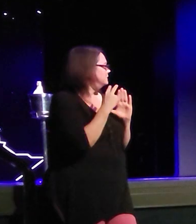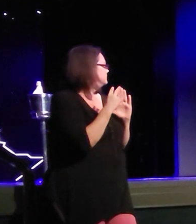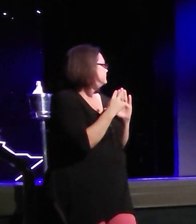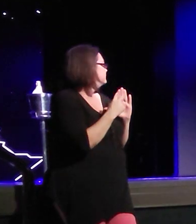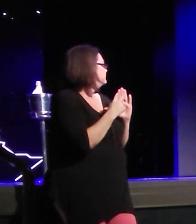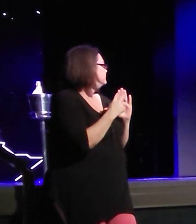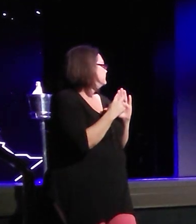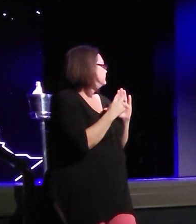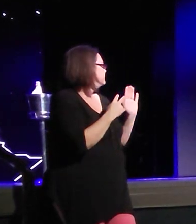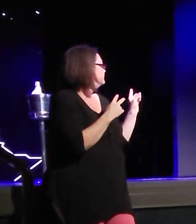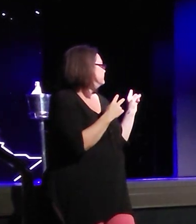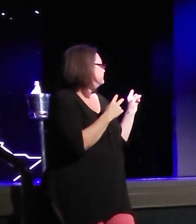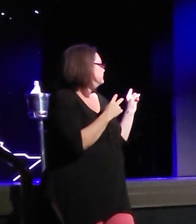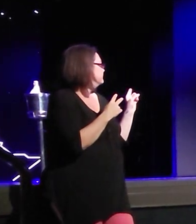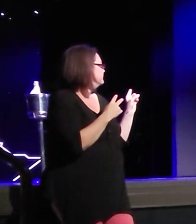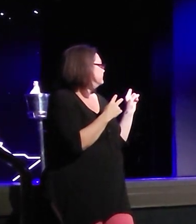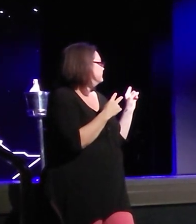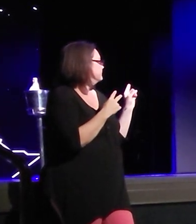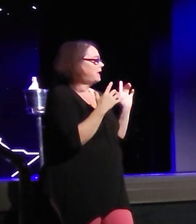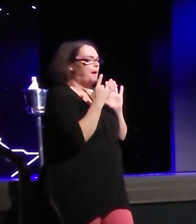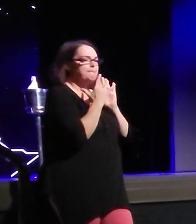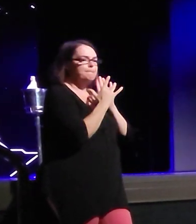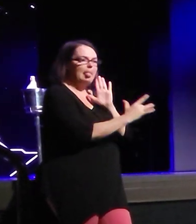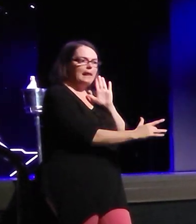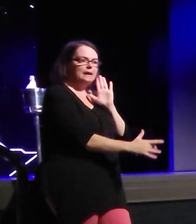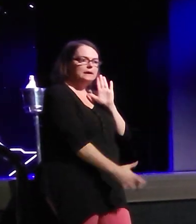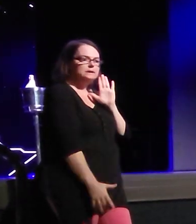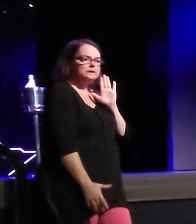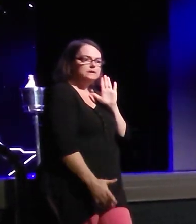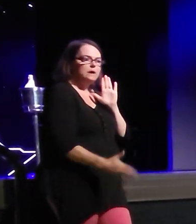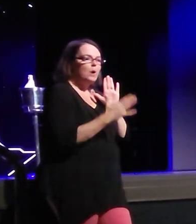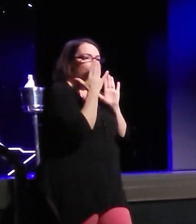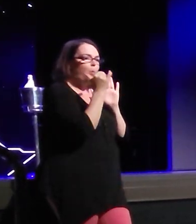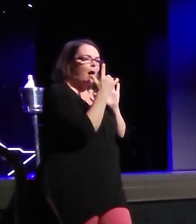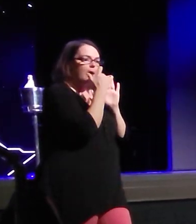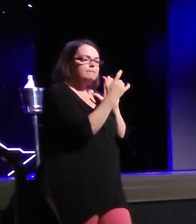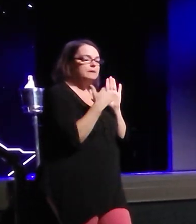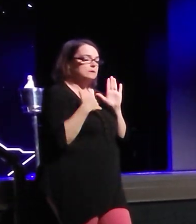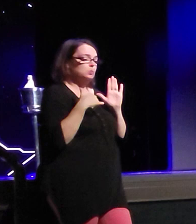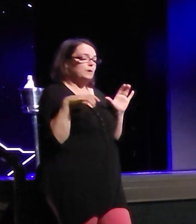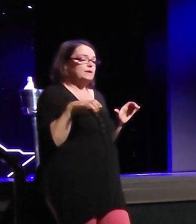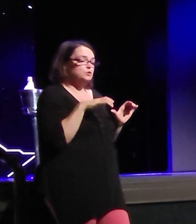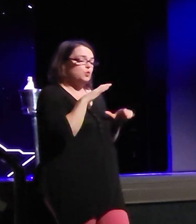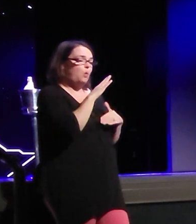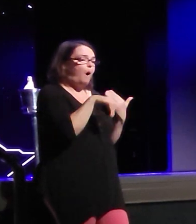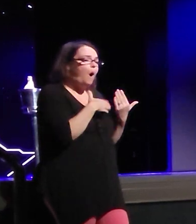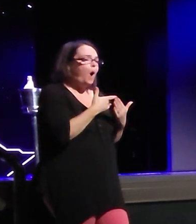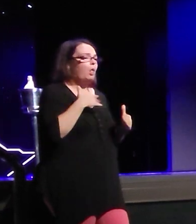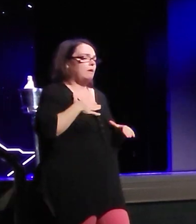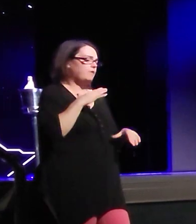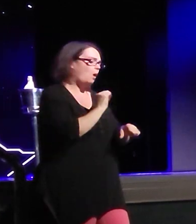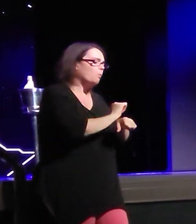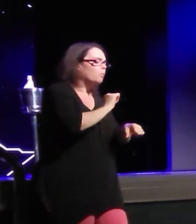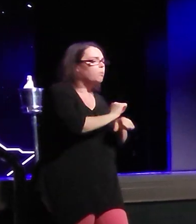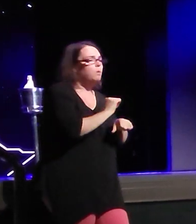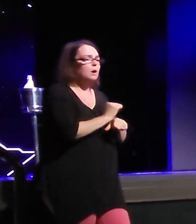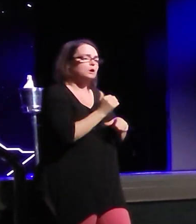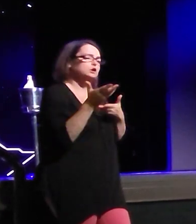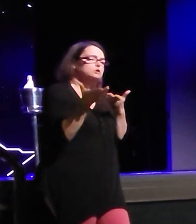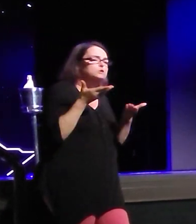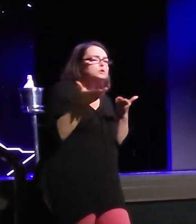it is blank. It is blank because we do all of this, the service, the hard working, the planning, the building,